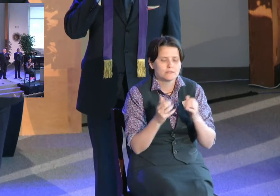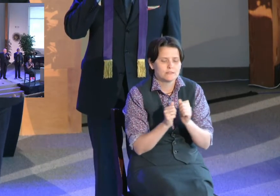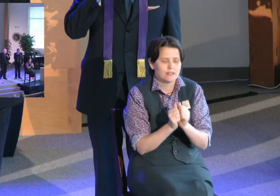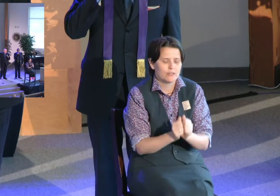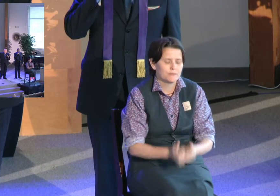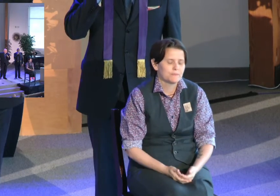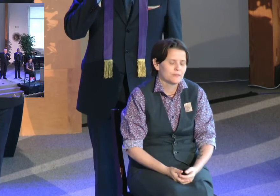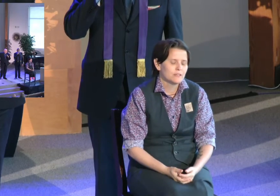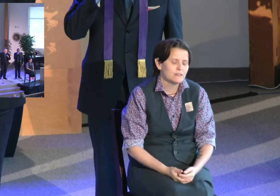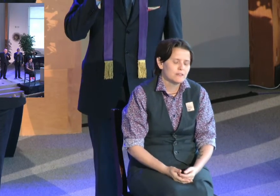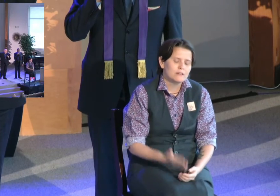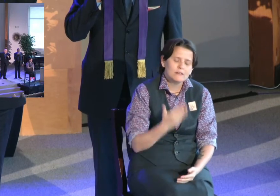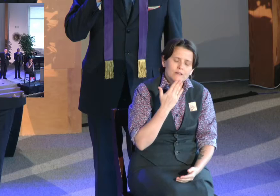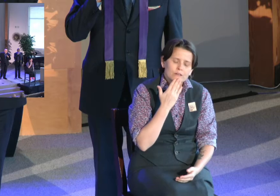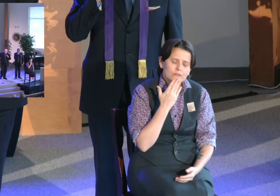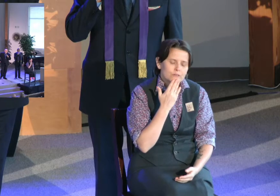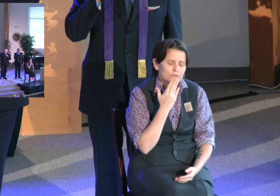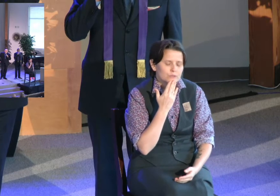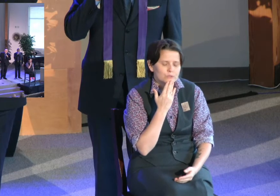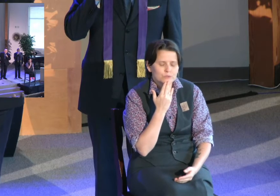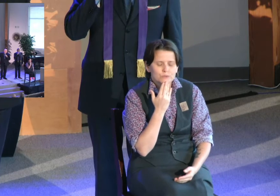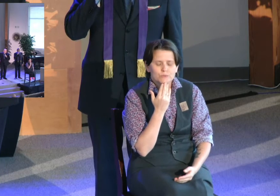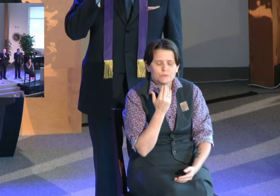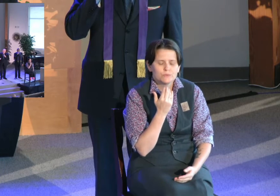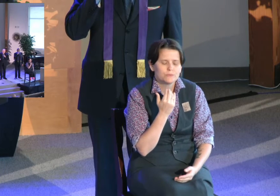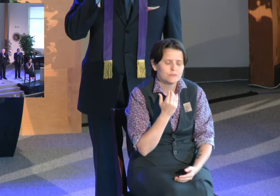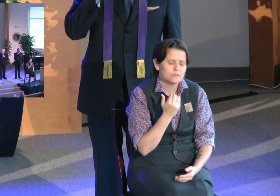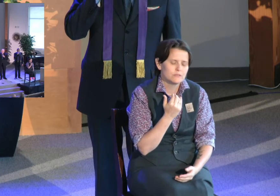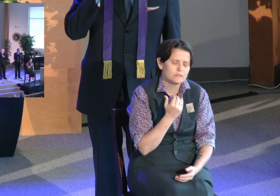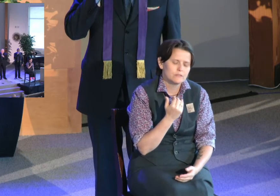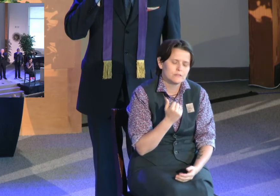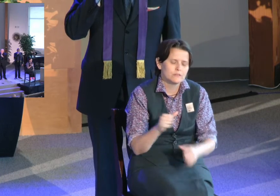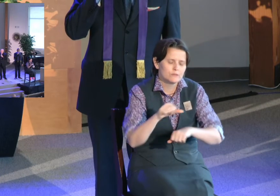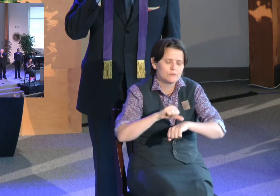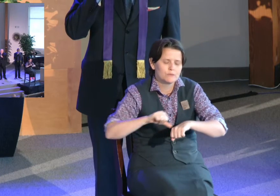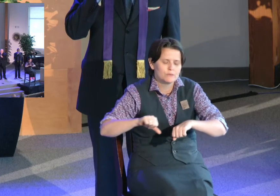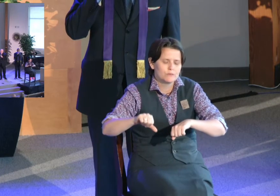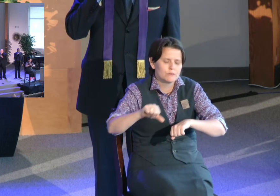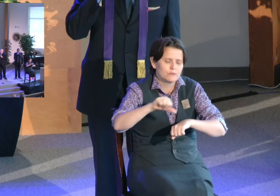There